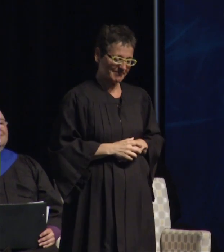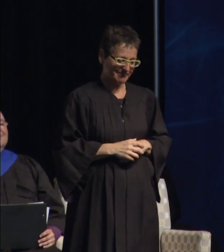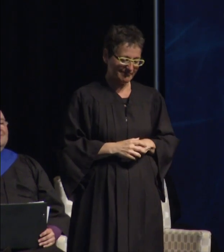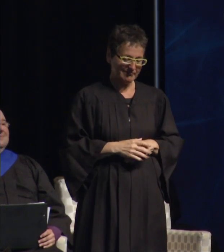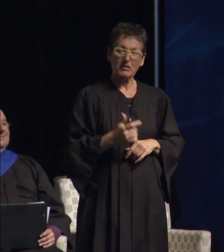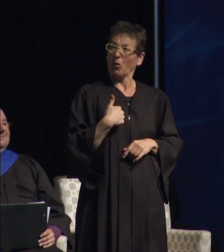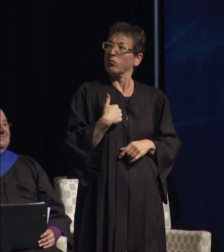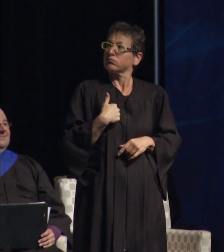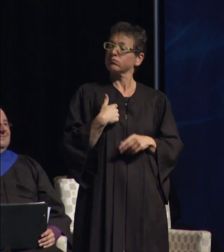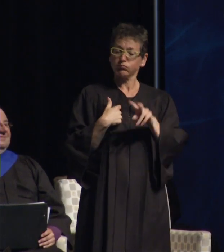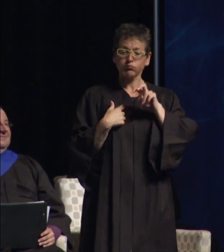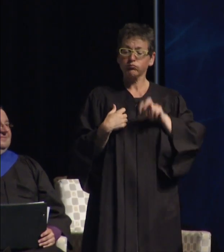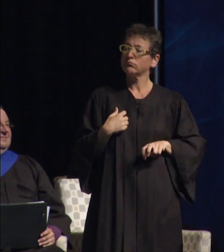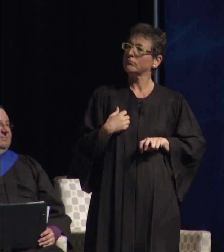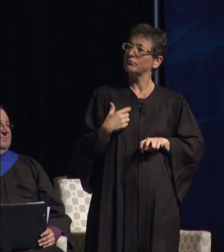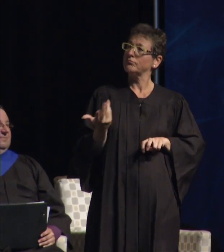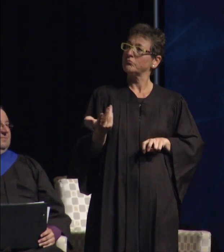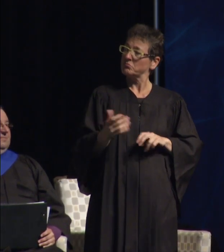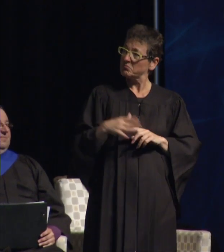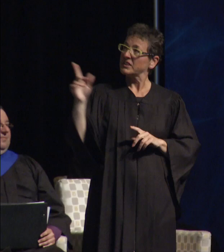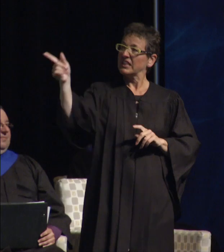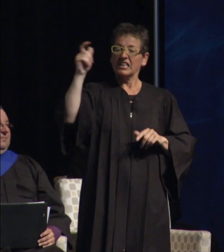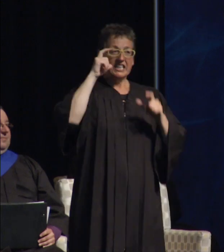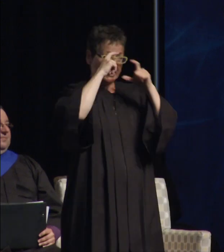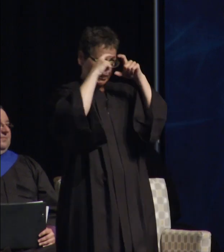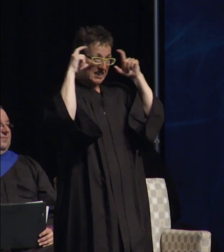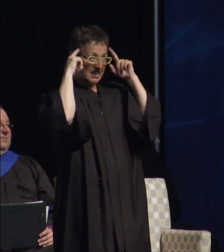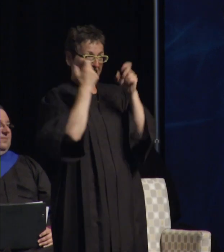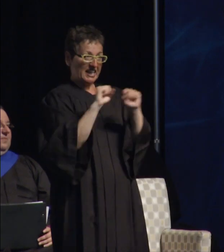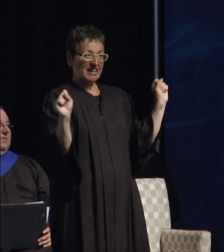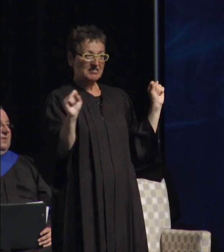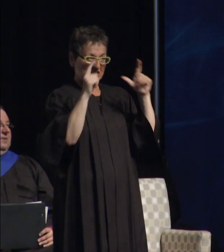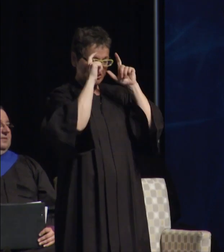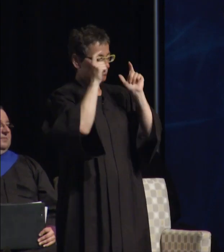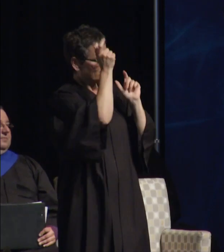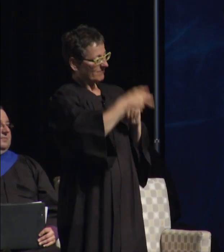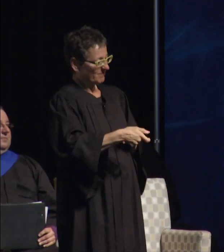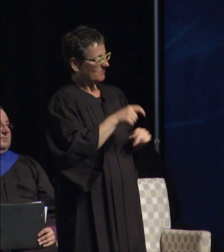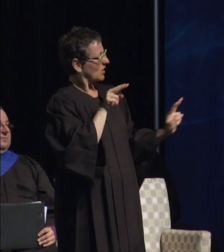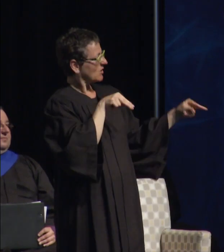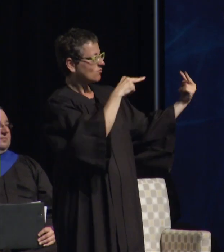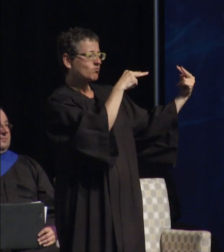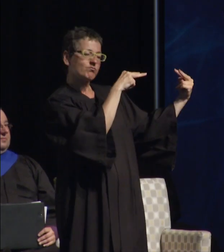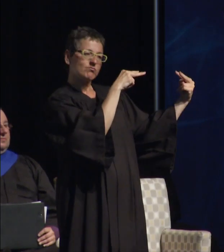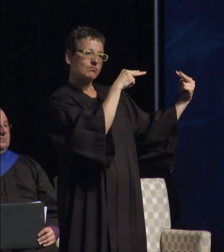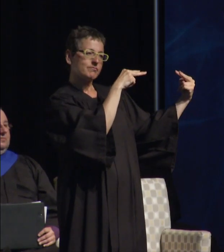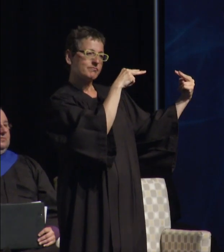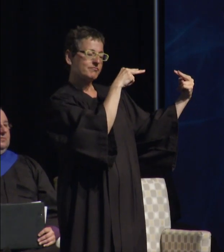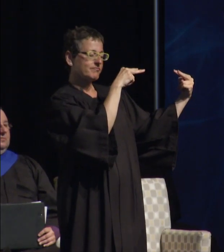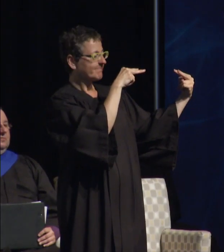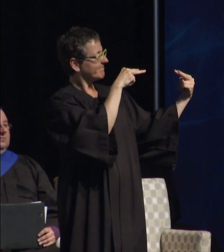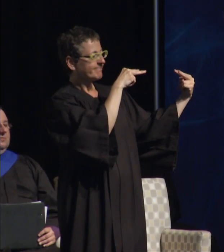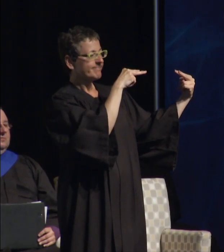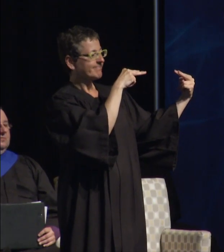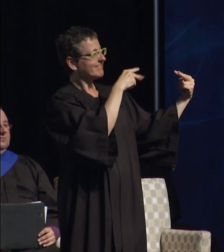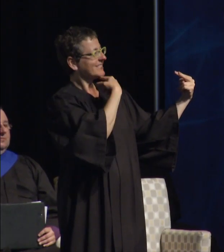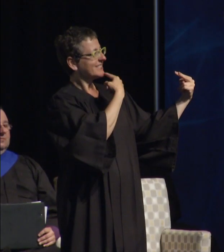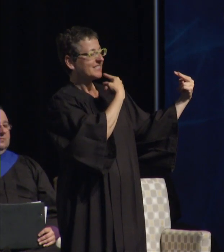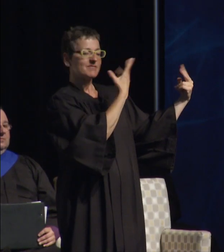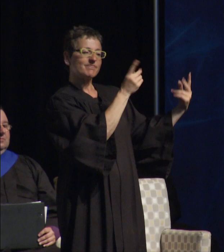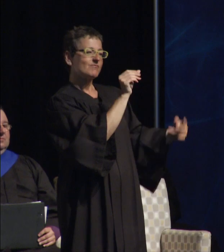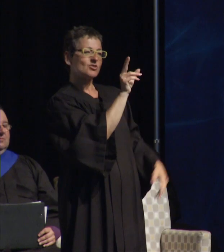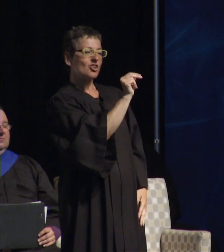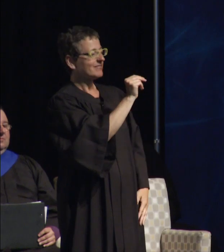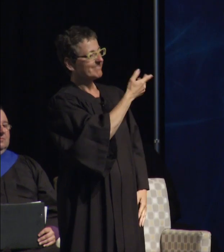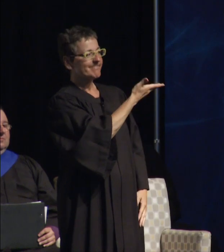So I sat down, he took off his safety glasses, he looked me straight in the eye, and he said,